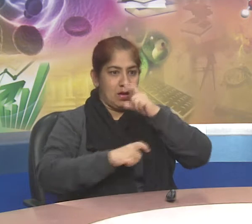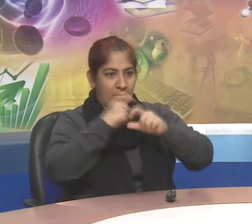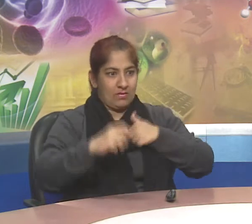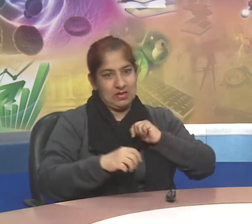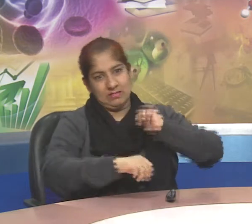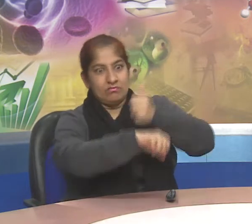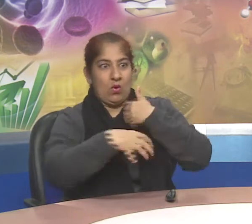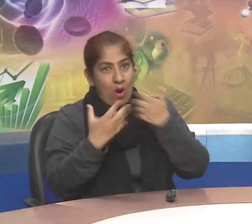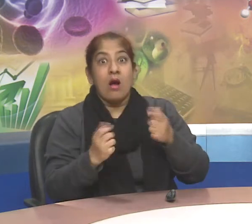Investment.